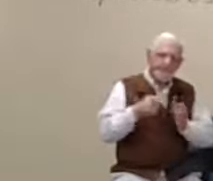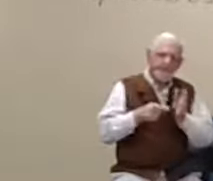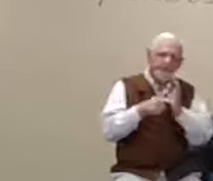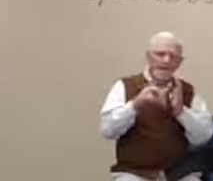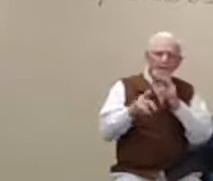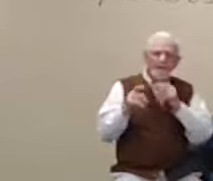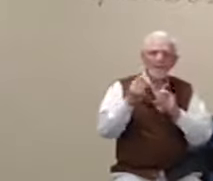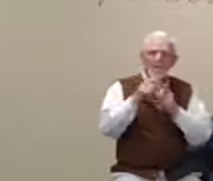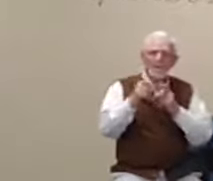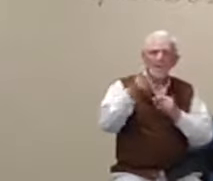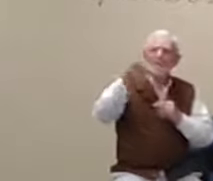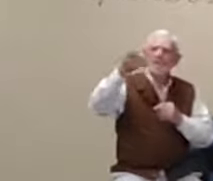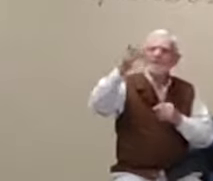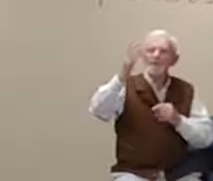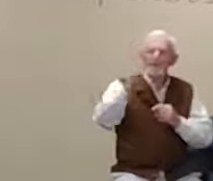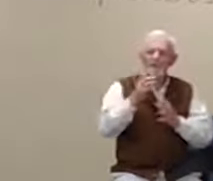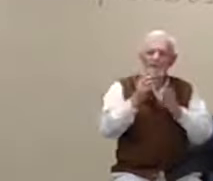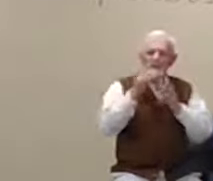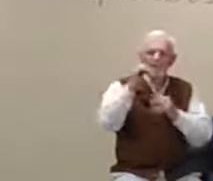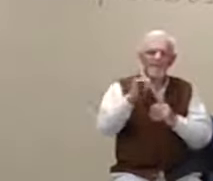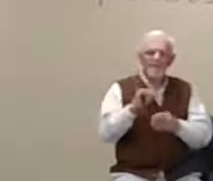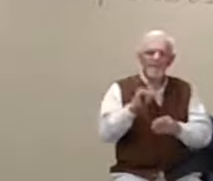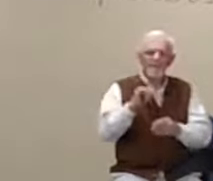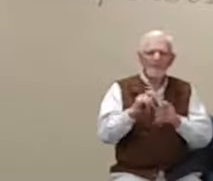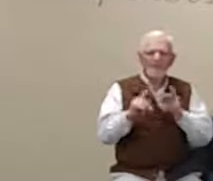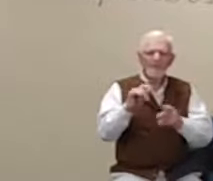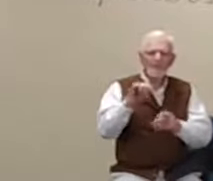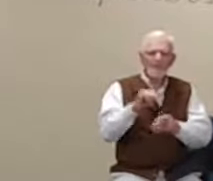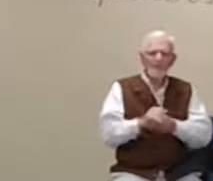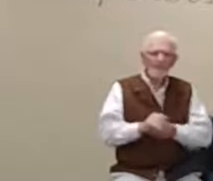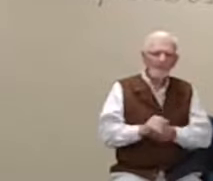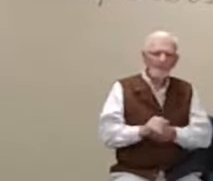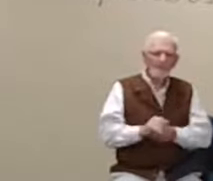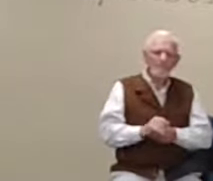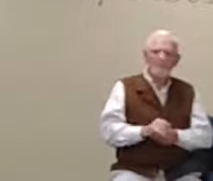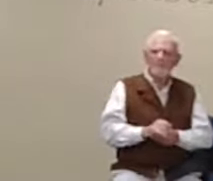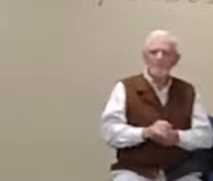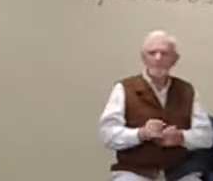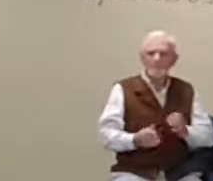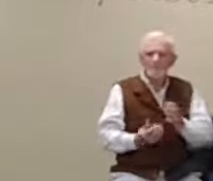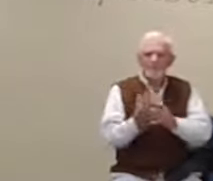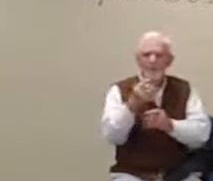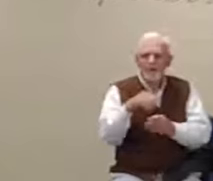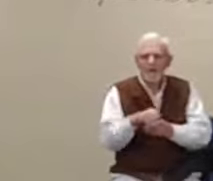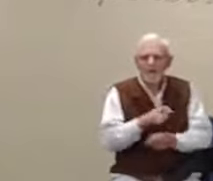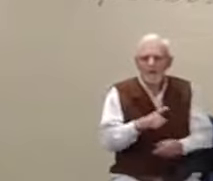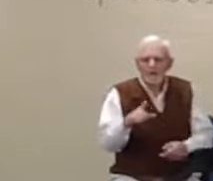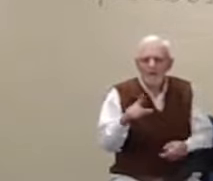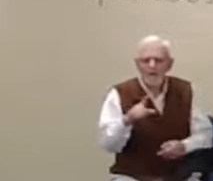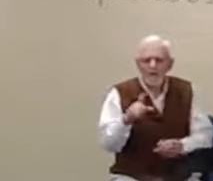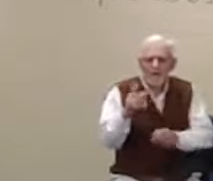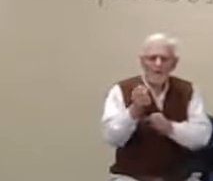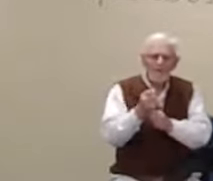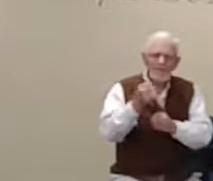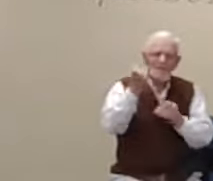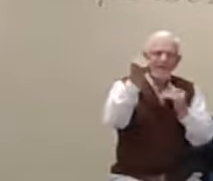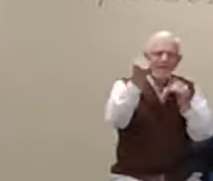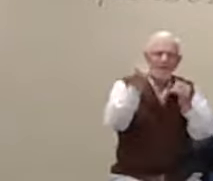people, pray for people and stuff like that, as if they grow in the Lord and then finally get to the point where they